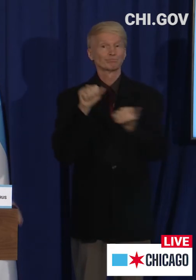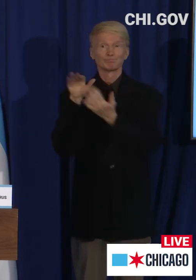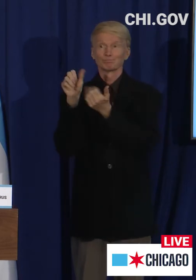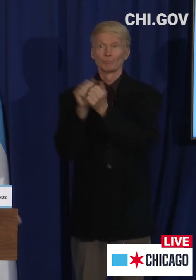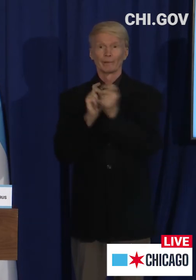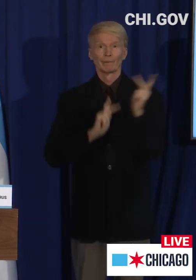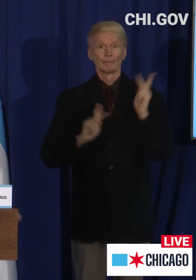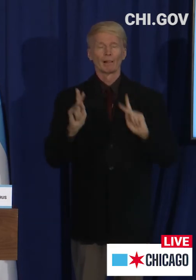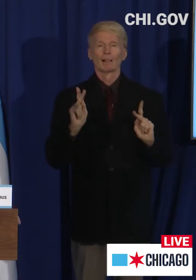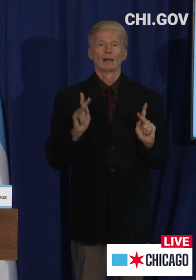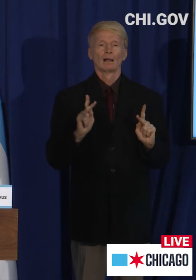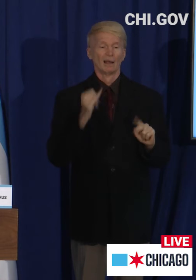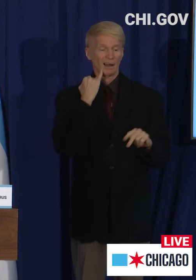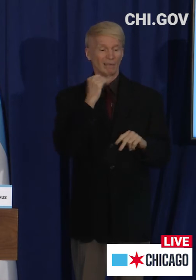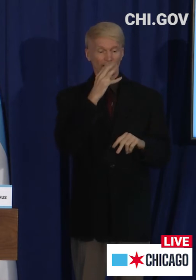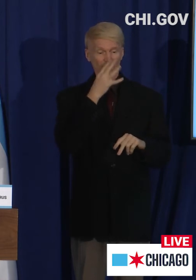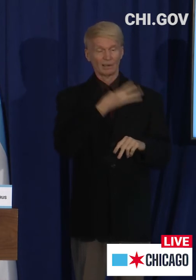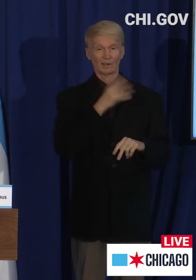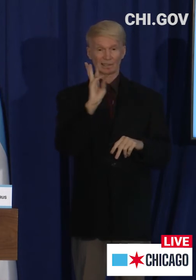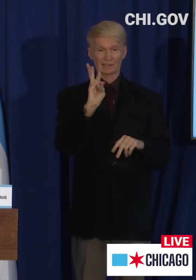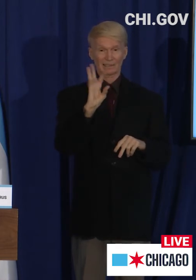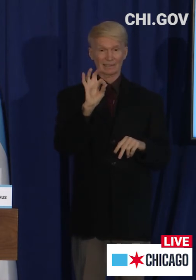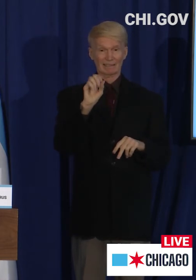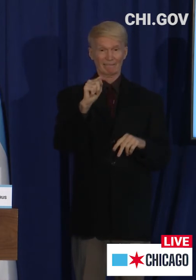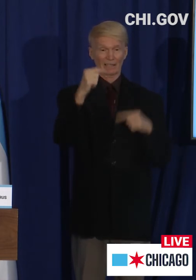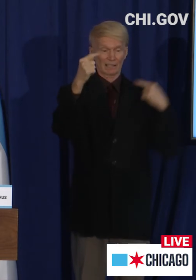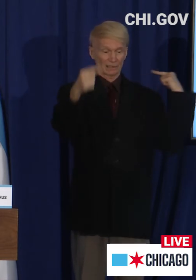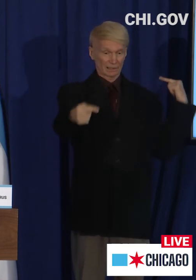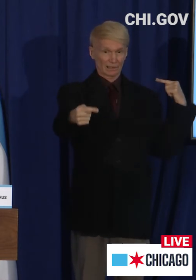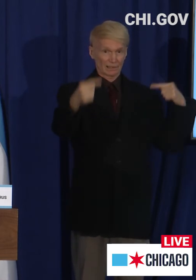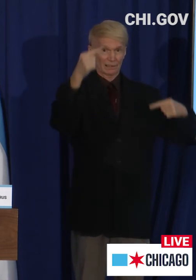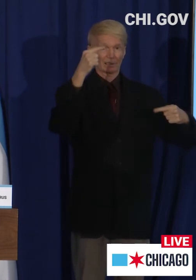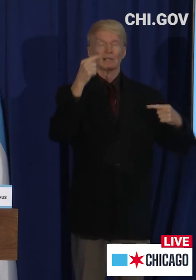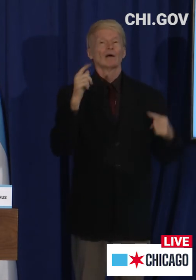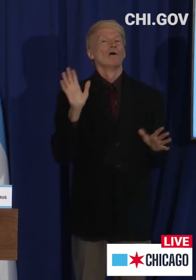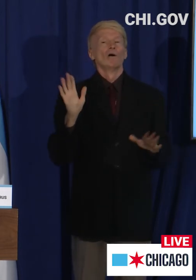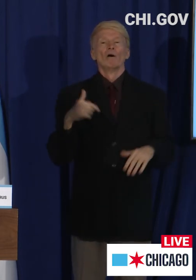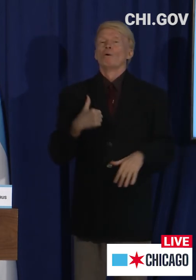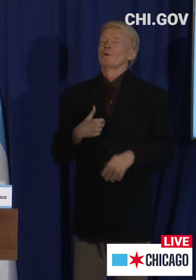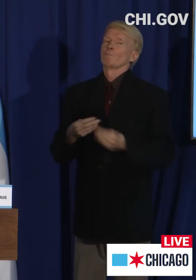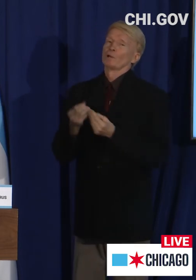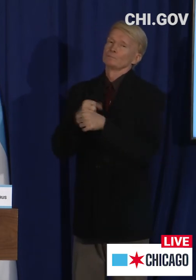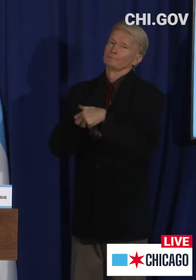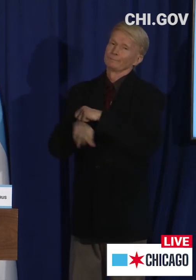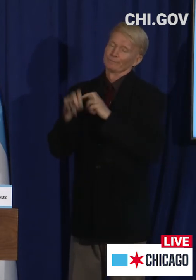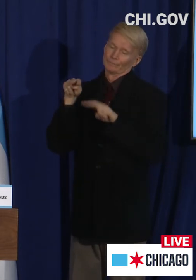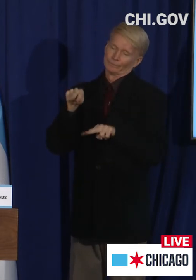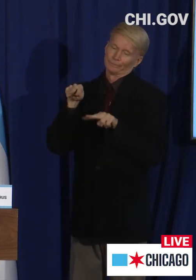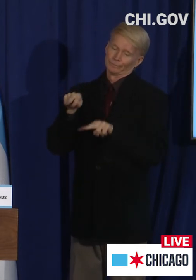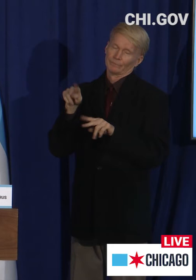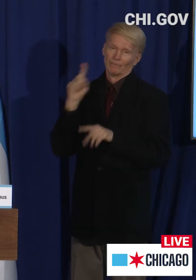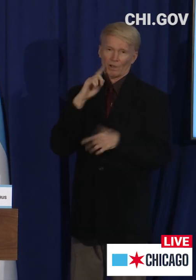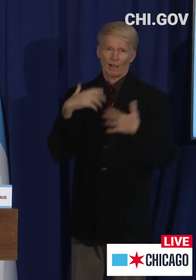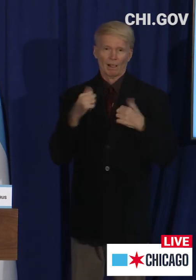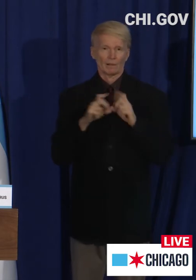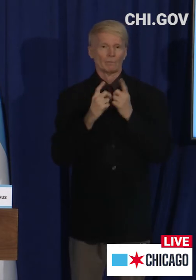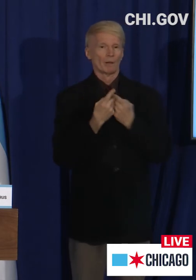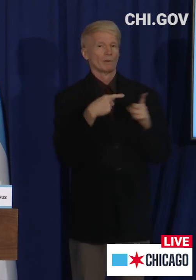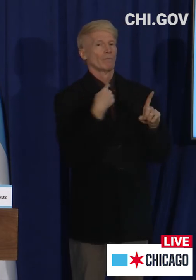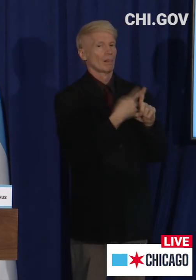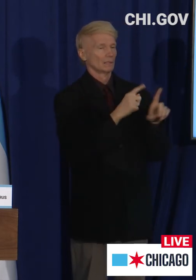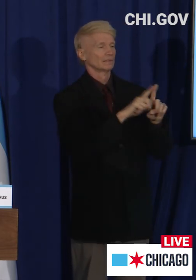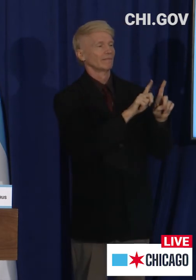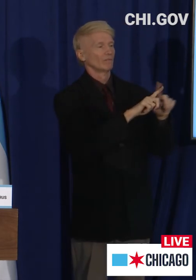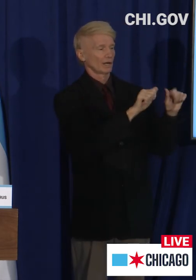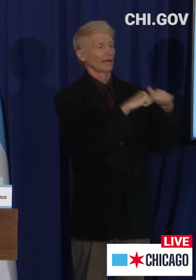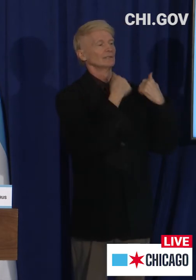where they're not keeping that 6-foot distance, we've really doubled down again on those protocols at the health department, and I know that our sister departments and